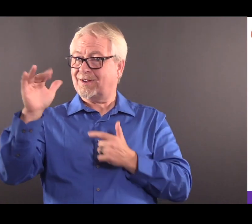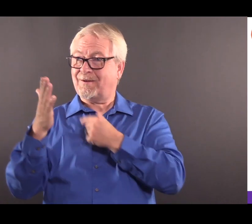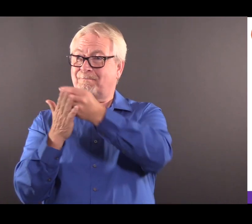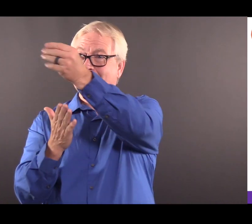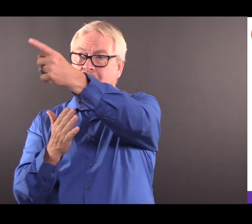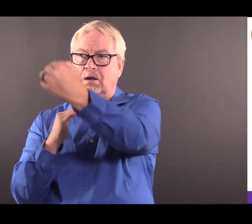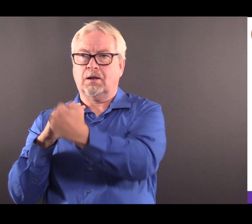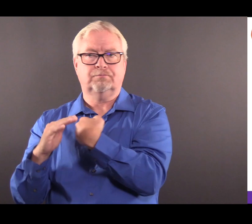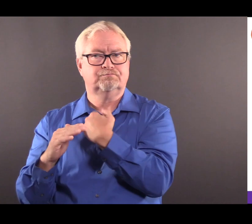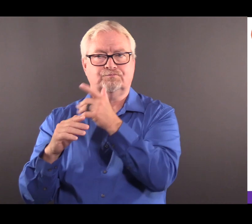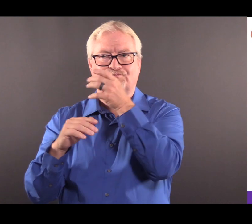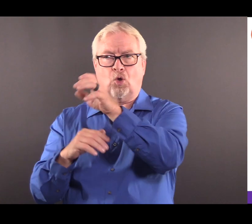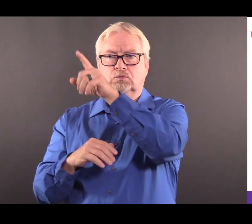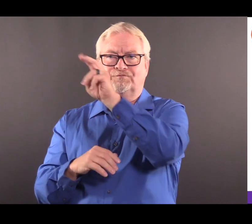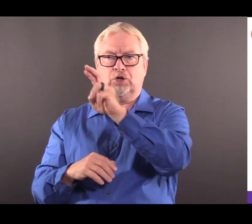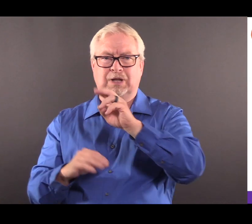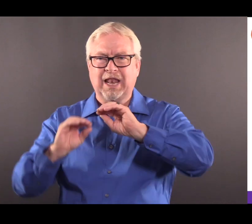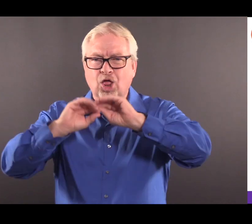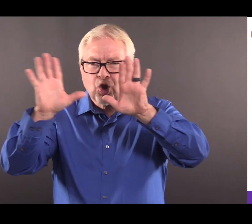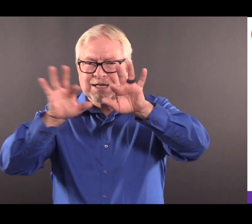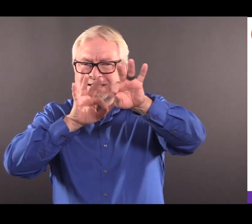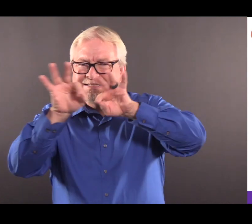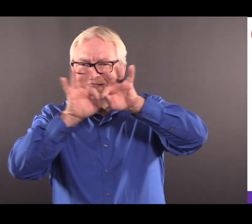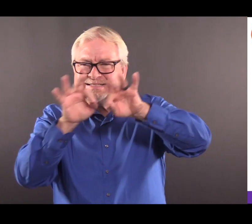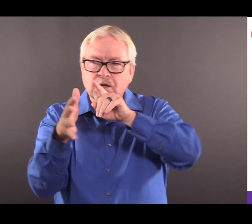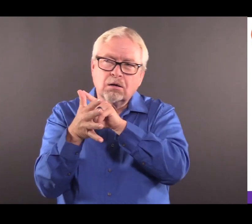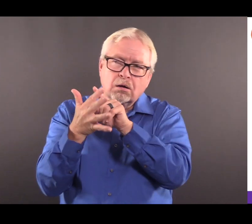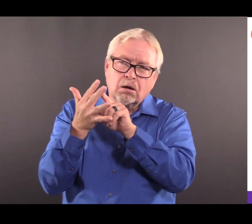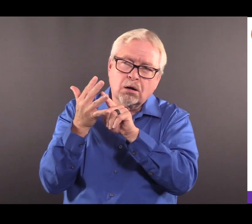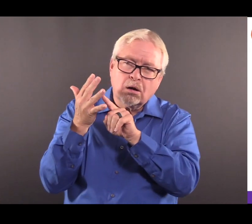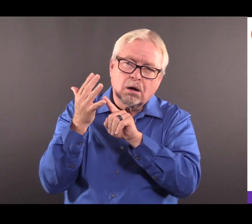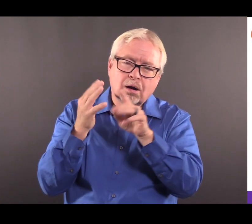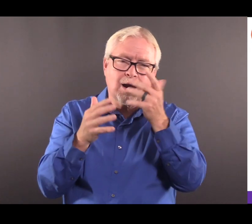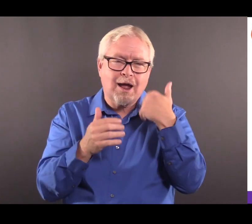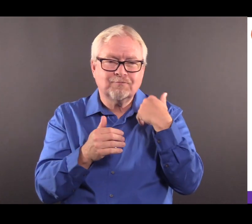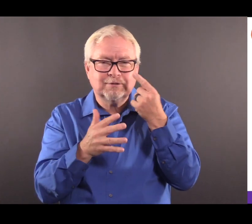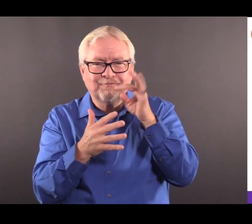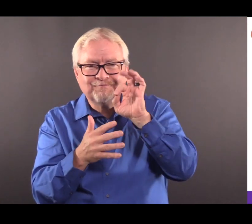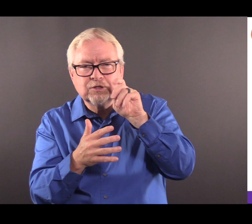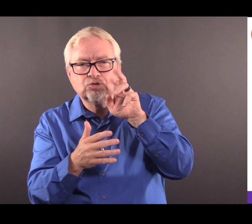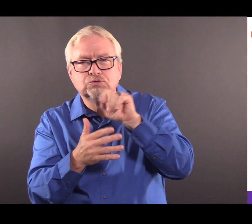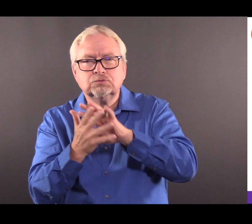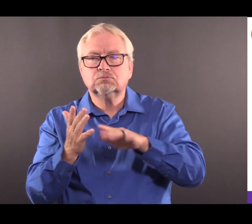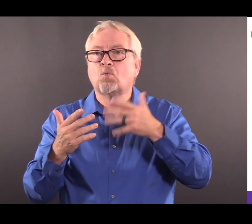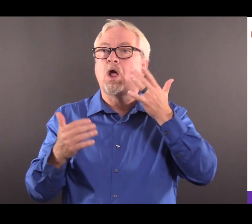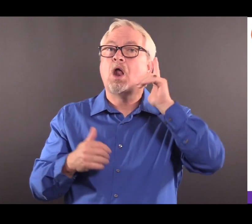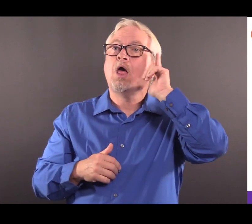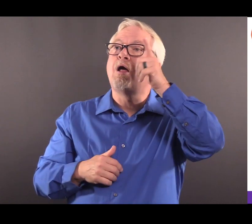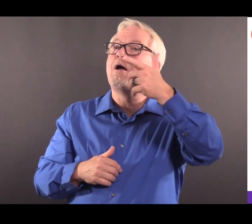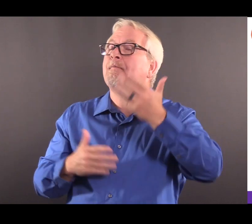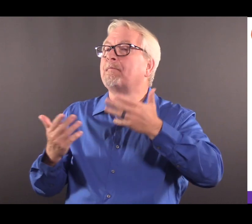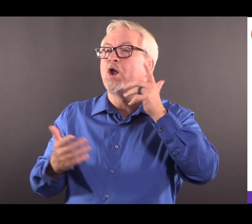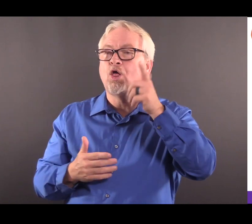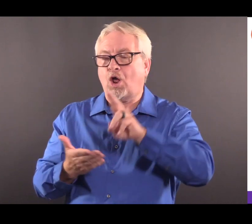itself. This will force the vendor to clearly articulate those features and hold them accountable if